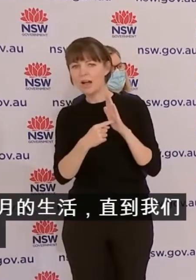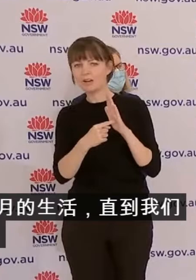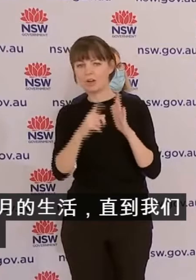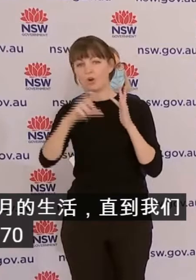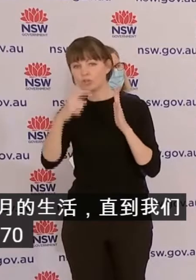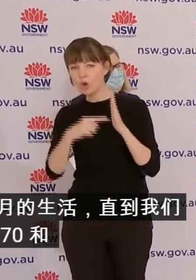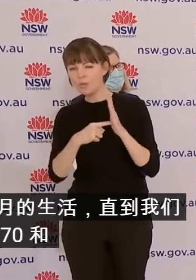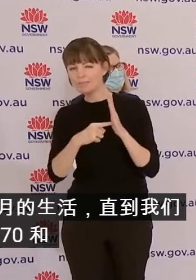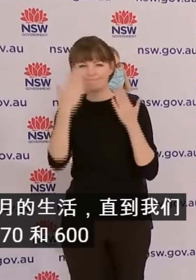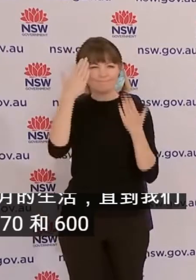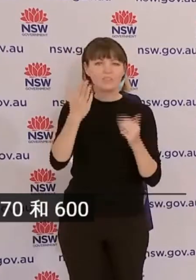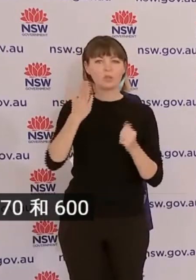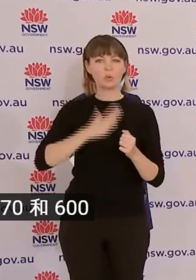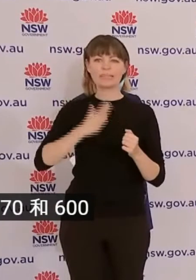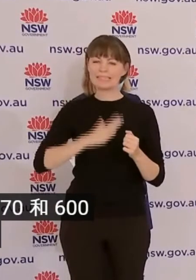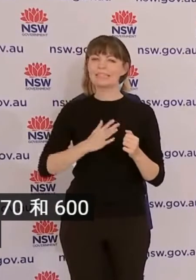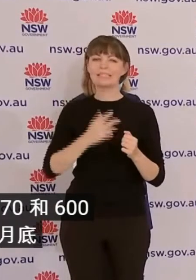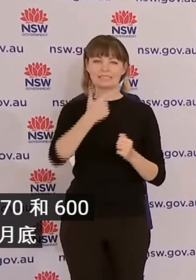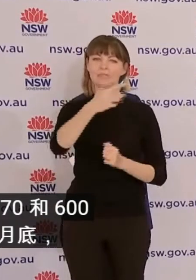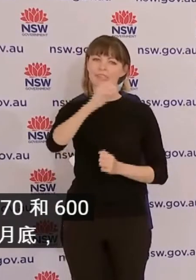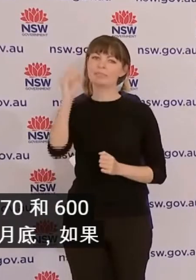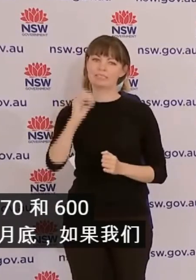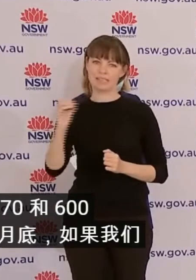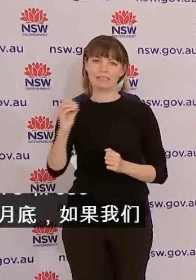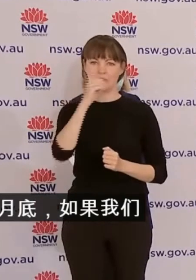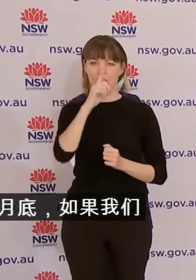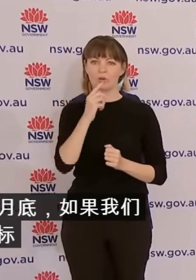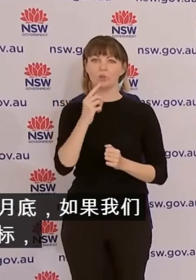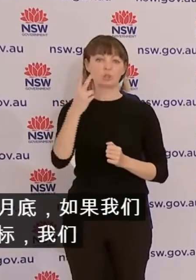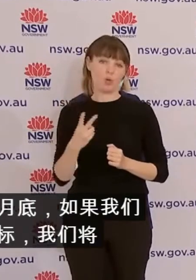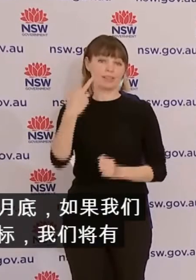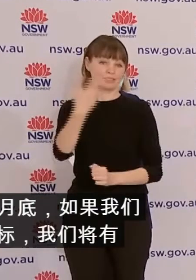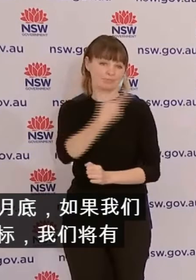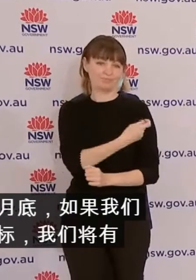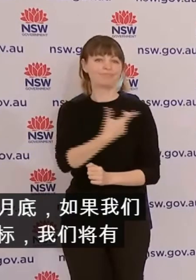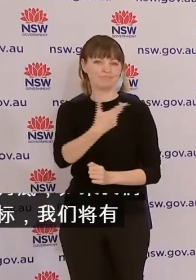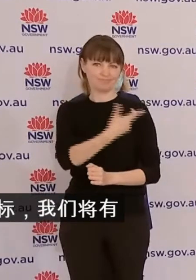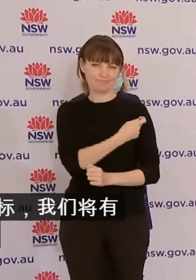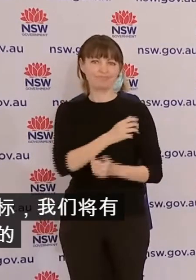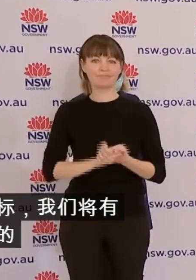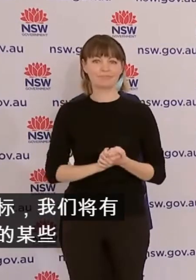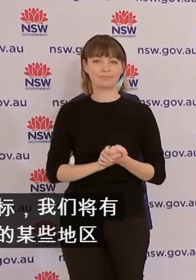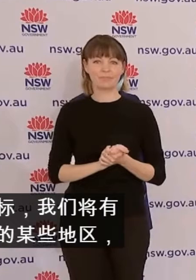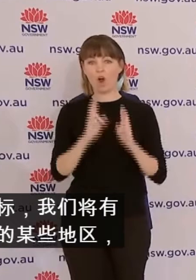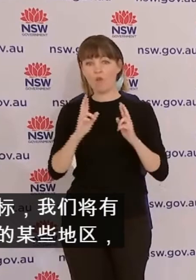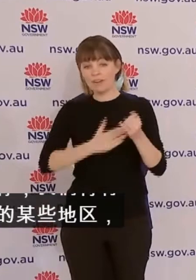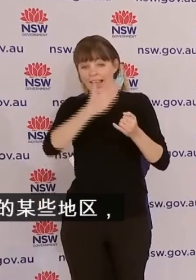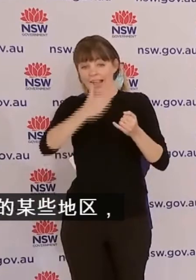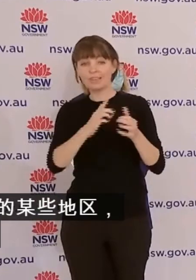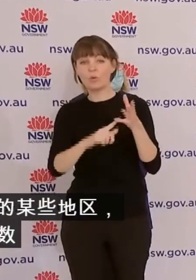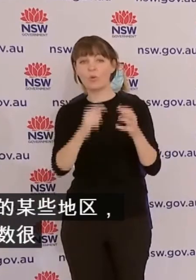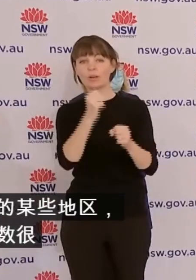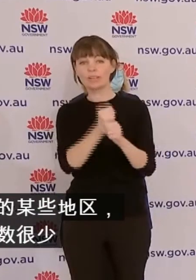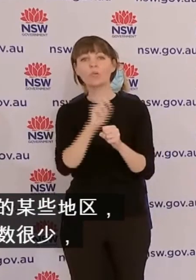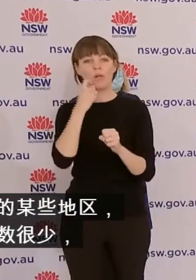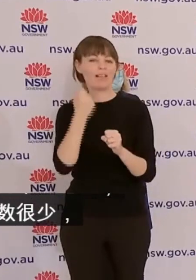we get to that double 70%. And with 6 million jabs by the end of August, if we achieve that, there will be opportunities for us in some parts of the community where case